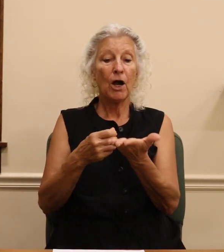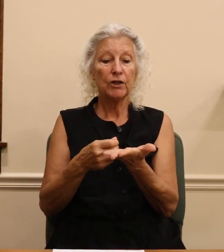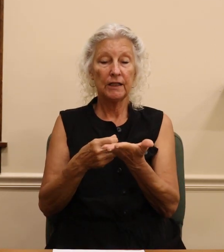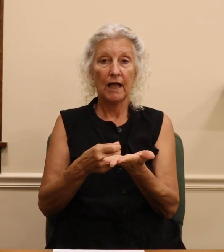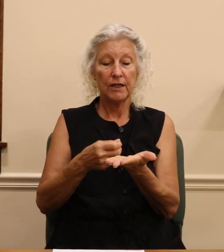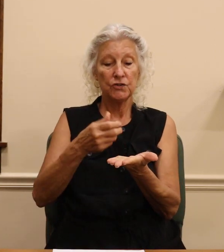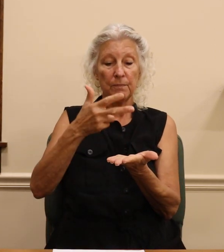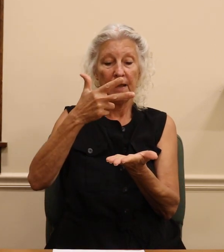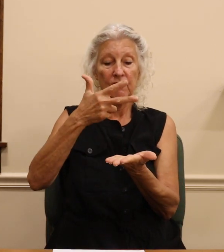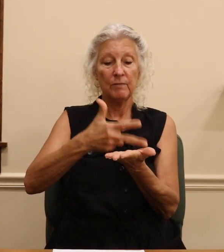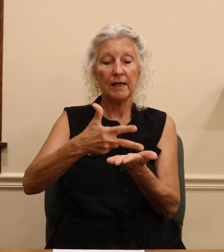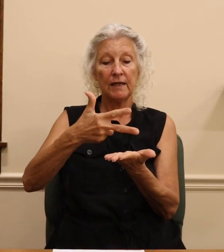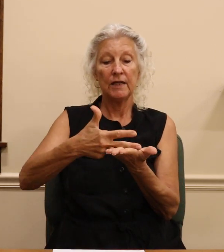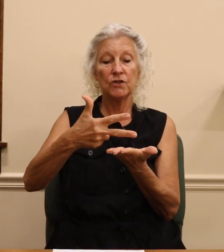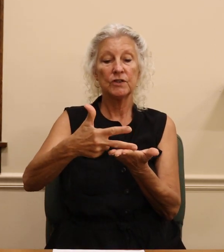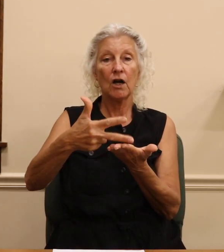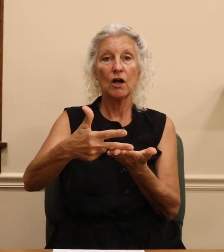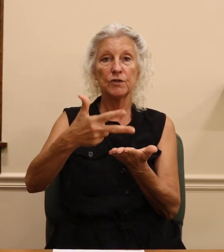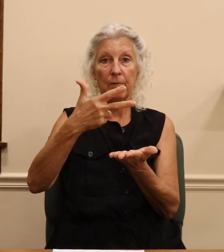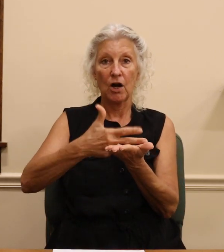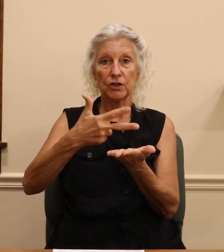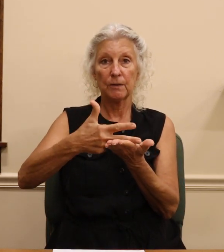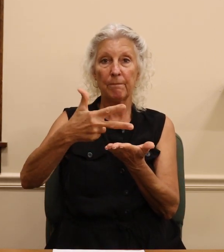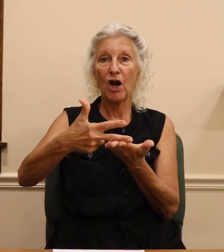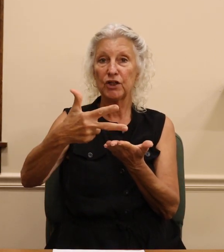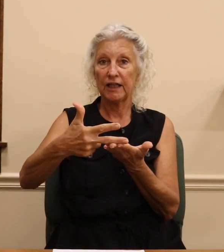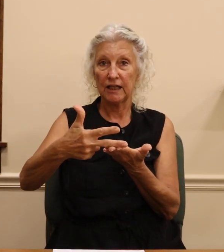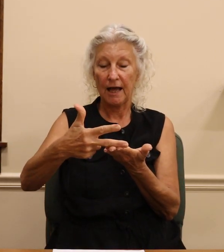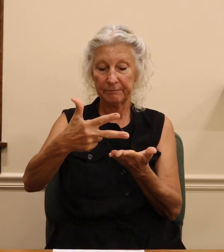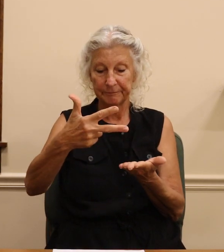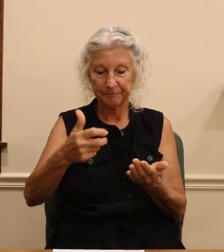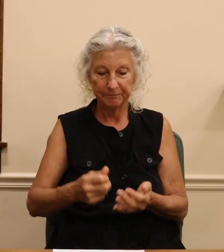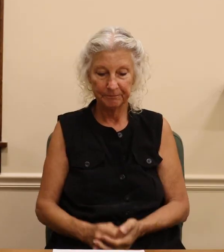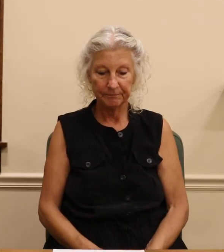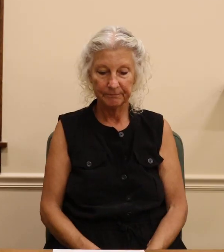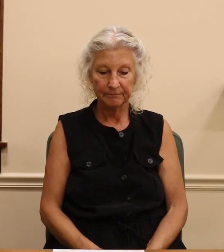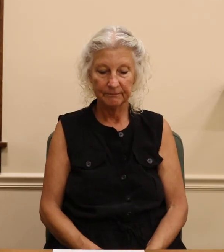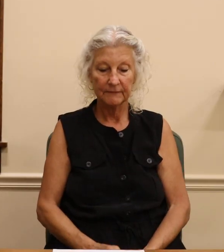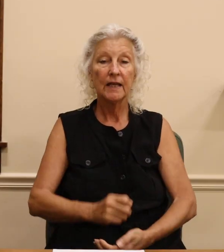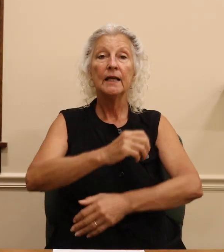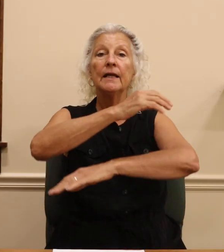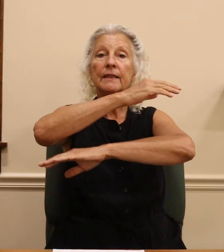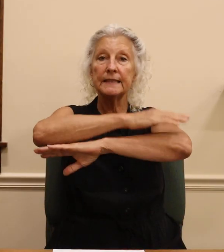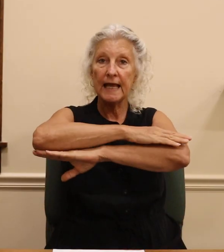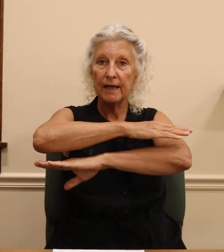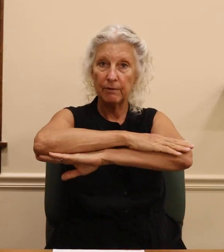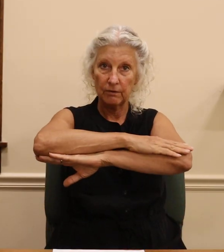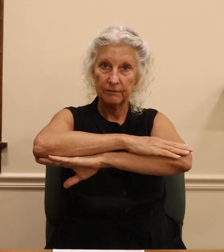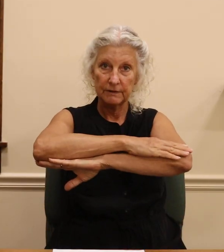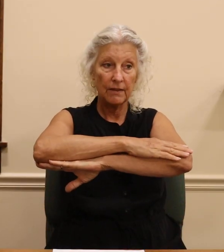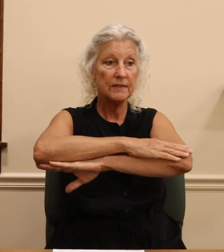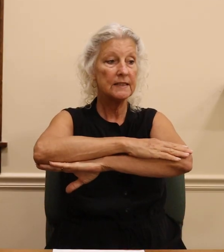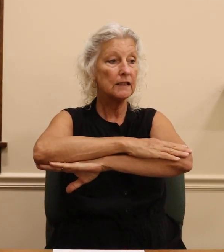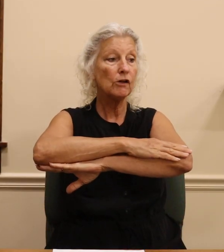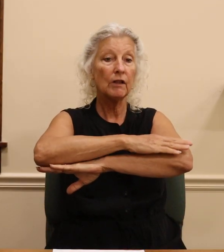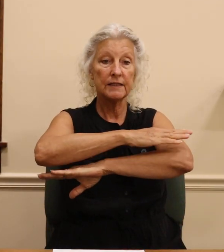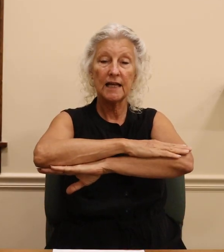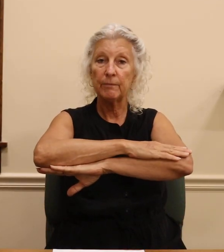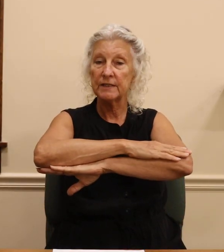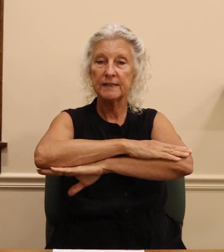Parking lot, here's the pavement and here's the cars parked. Parking lot. The table, now this is literally a table. This